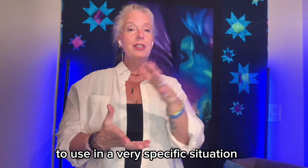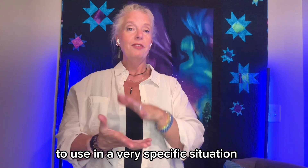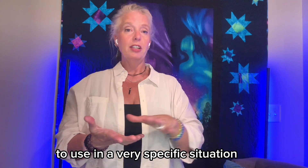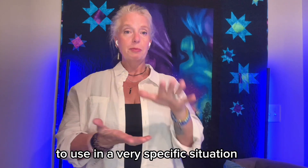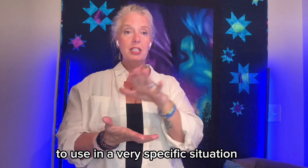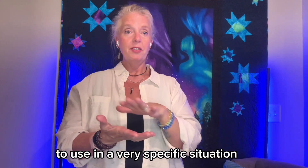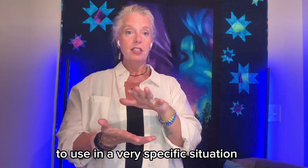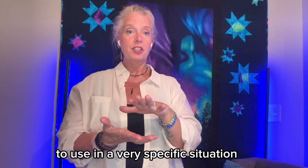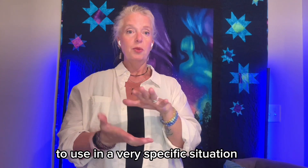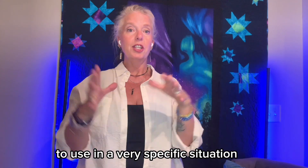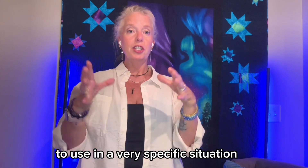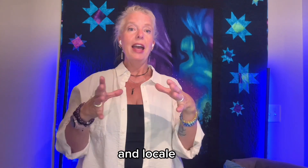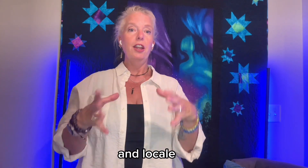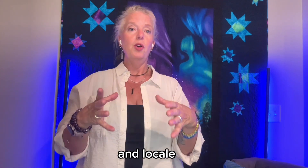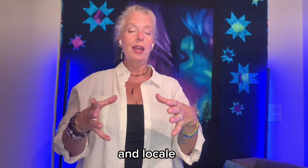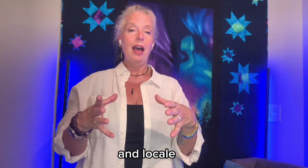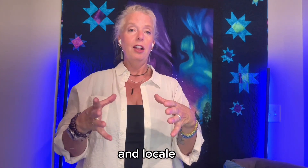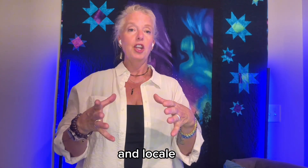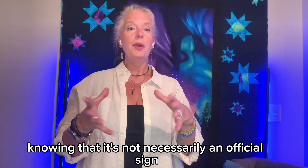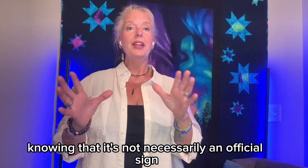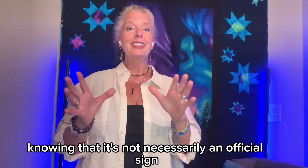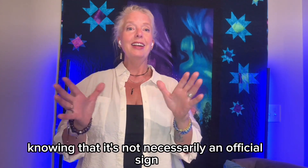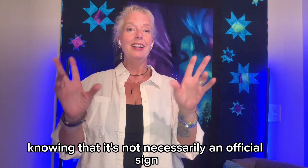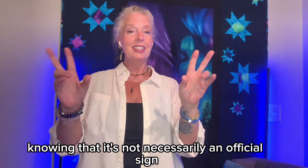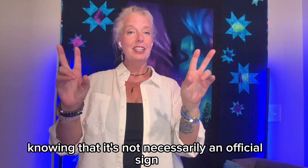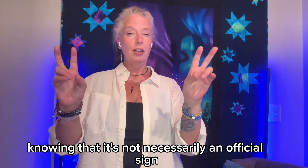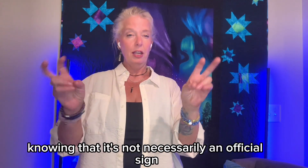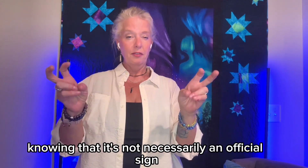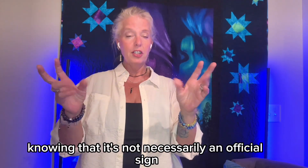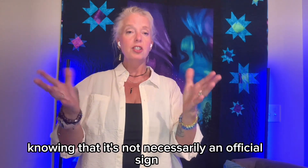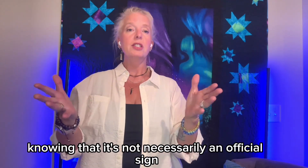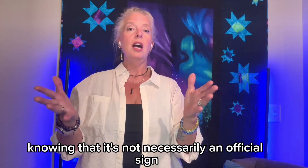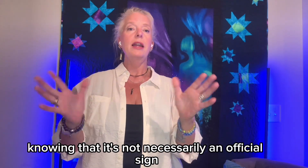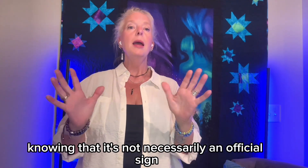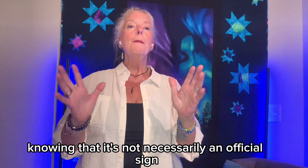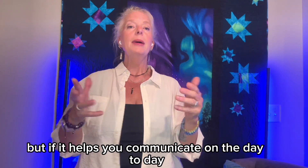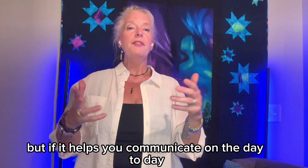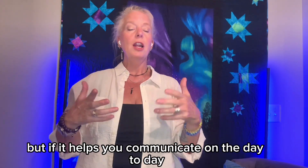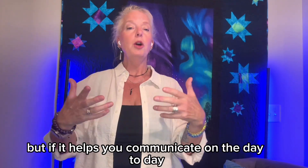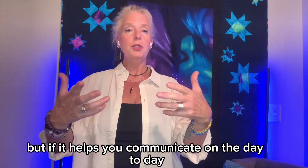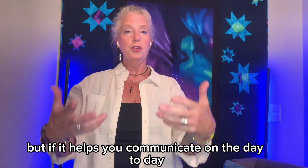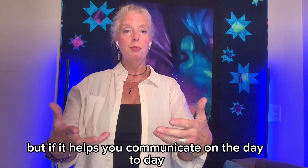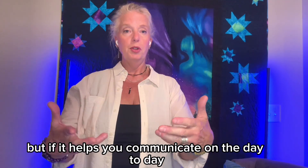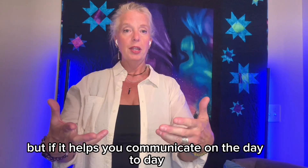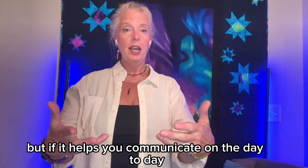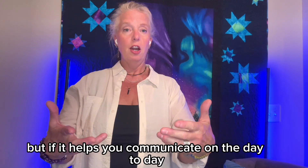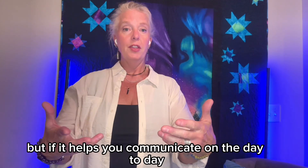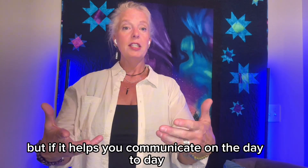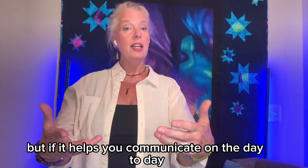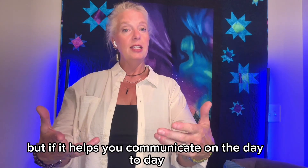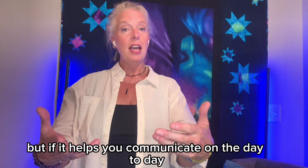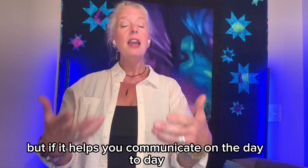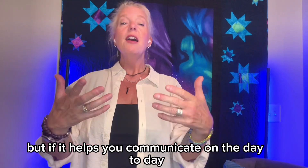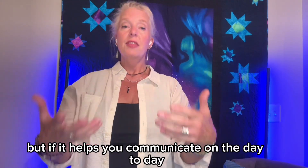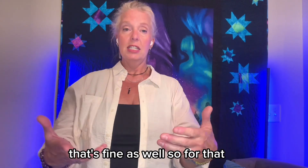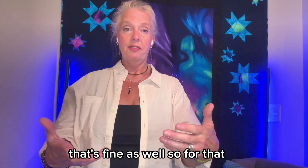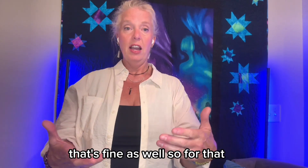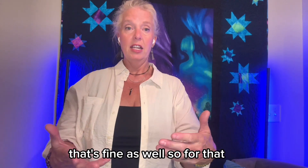a very specific situation and locale, knowing that it's not necessarily an official sign, but if it helps you communicate on the day to day, that's fine as